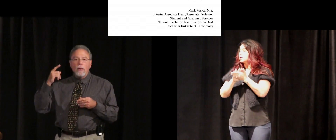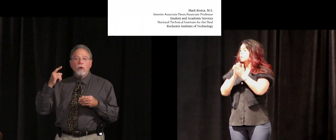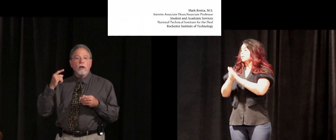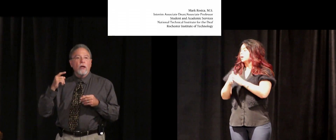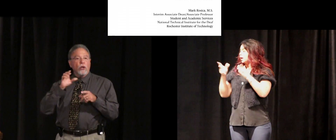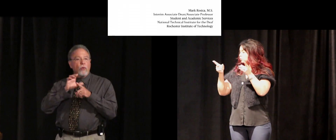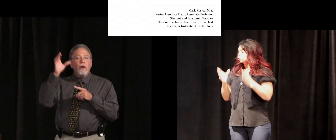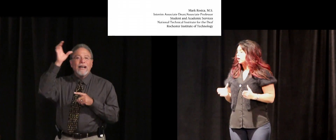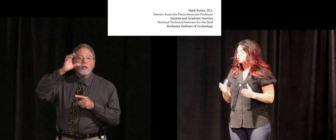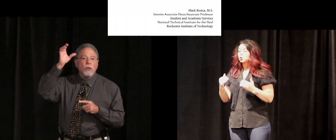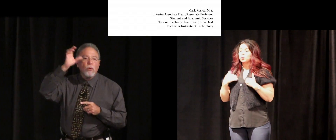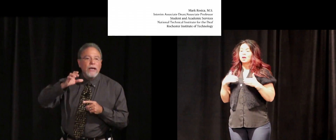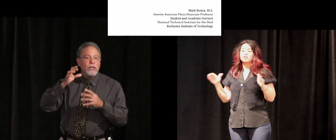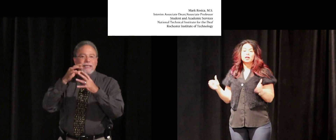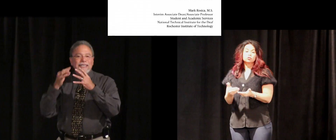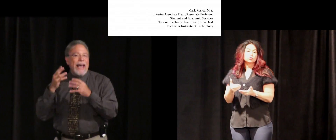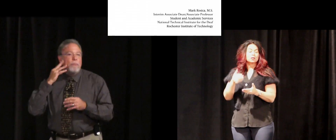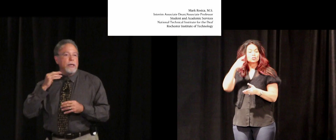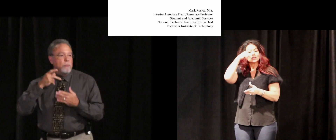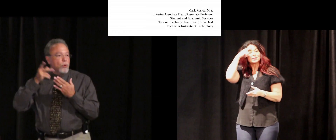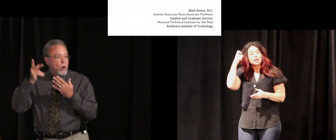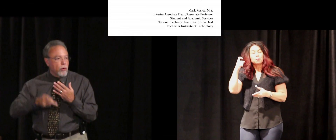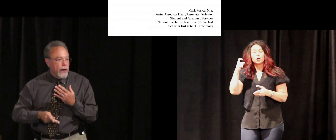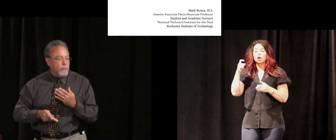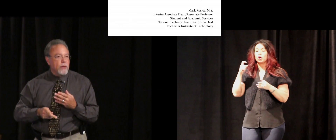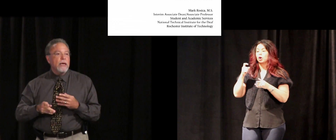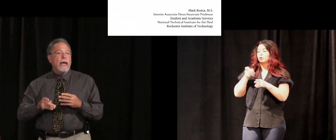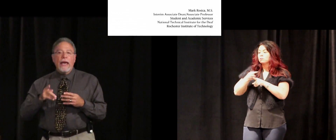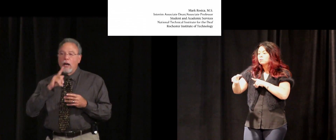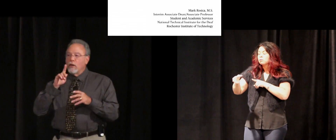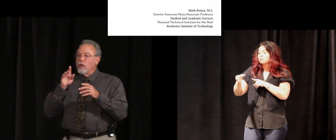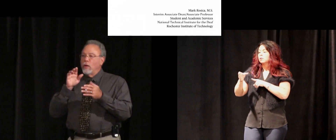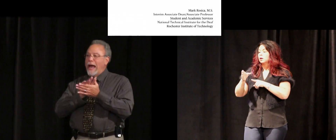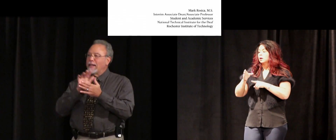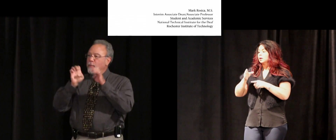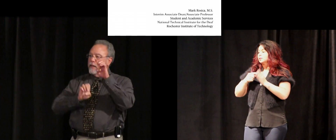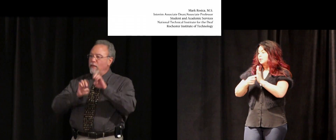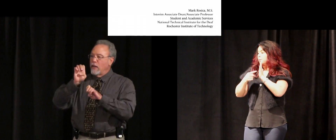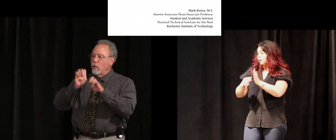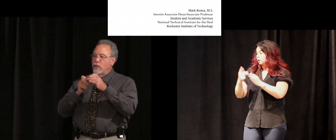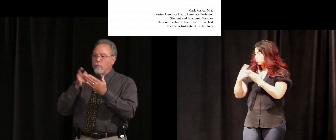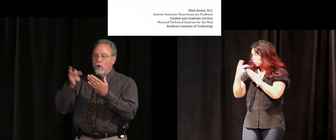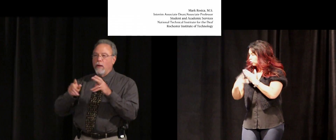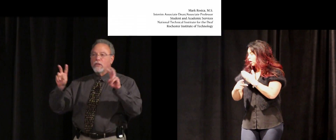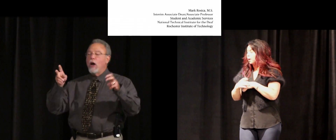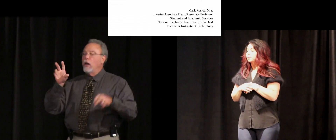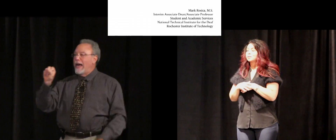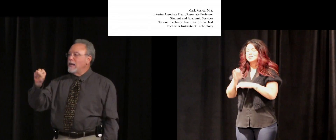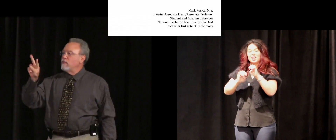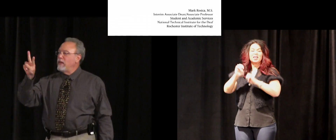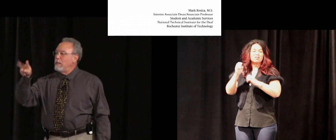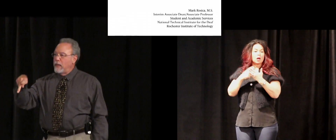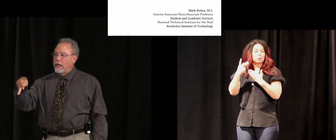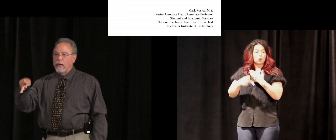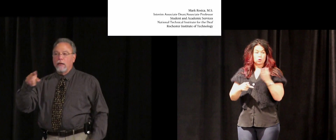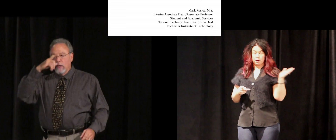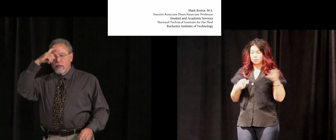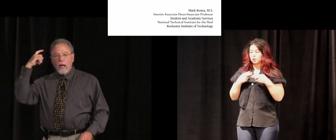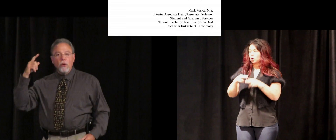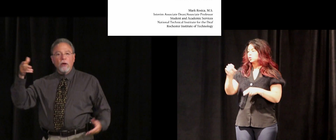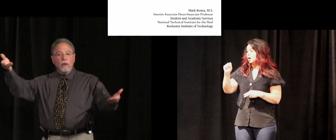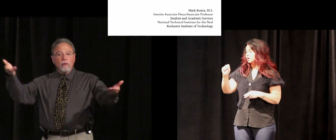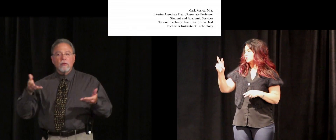who am I? It says in the brochure, these experts. I'm not an expert. The more I work, the more I realize, what